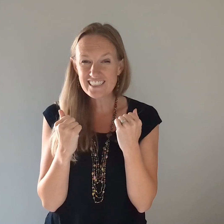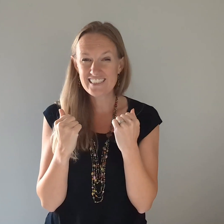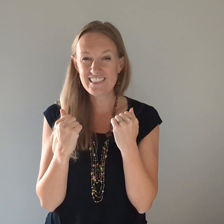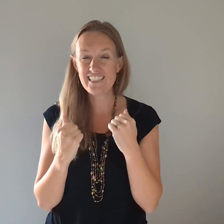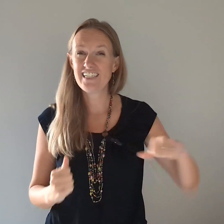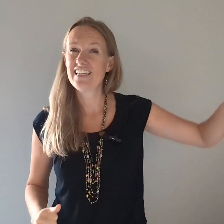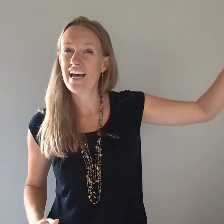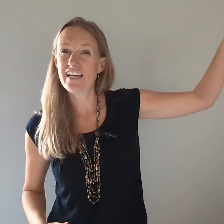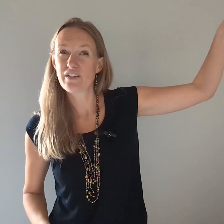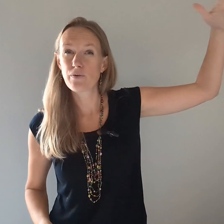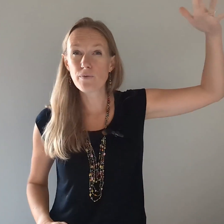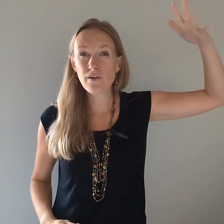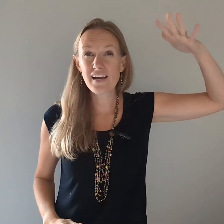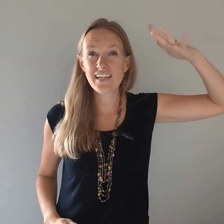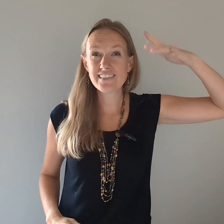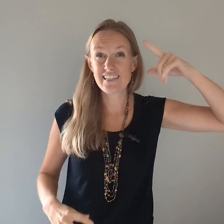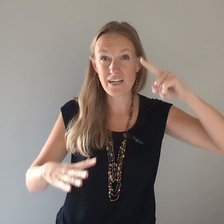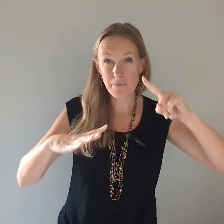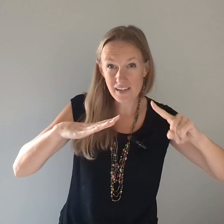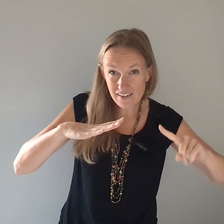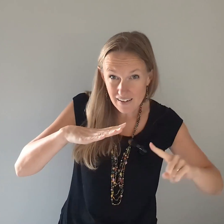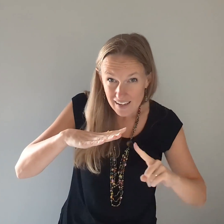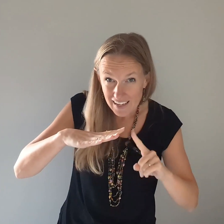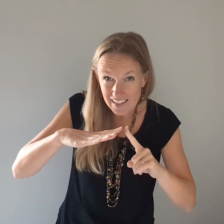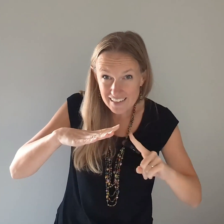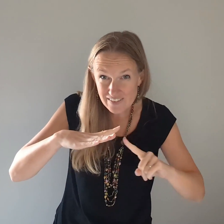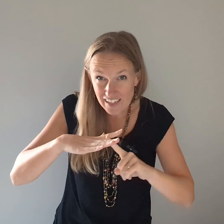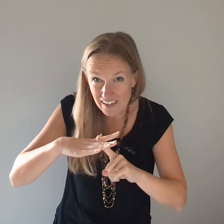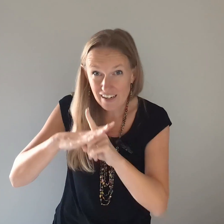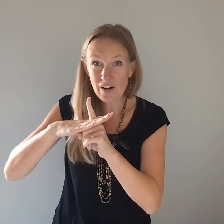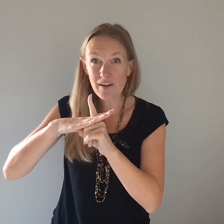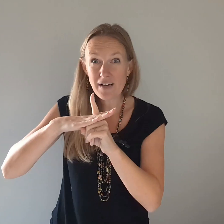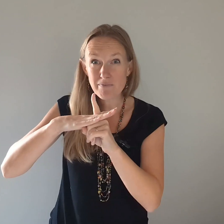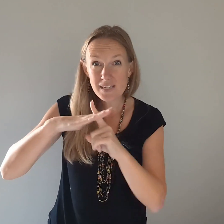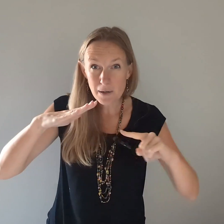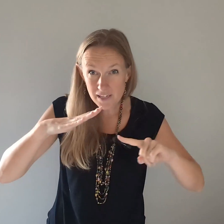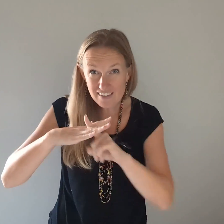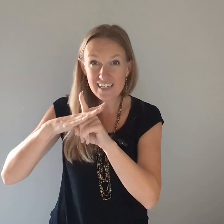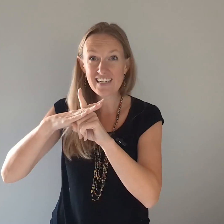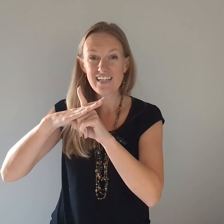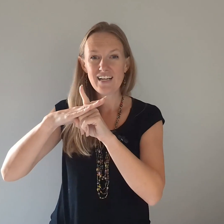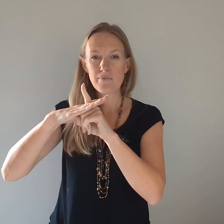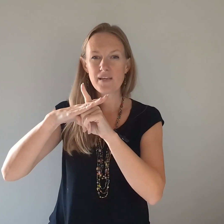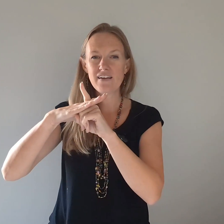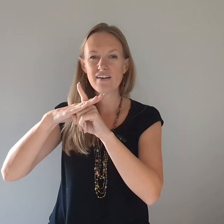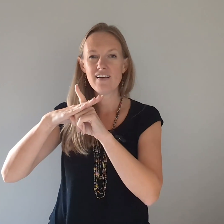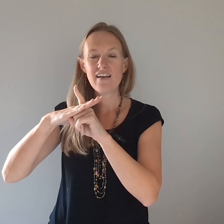Precious did that grace, and then appear, index finger going up, appearing, appear,